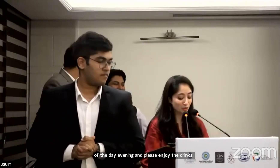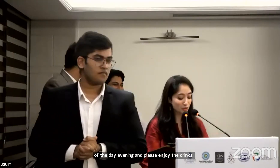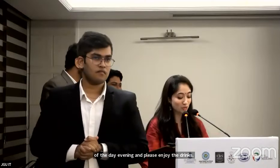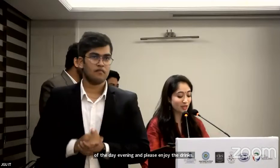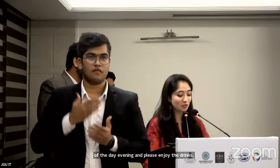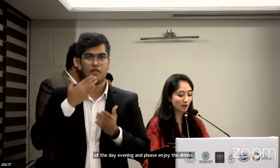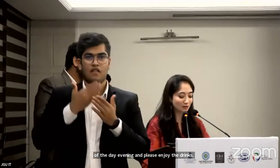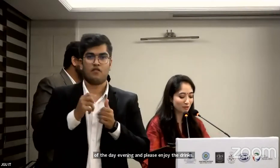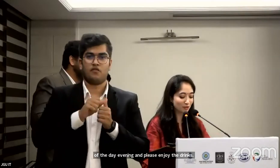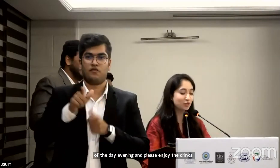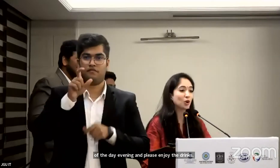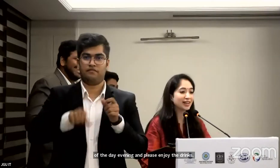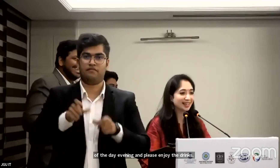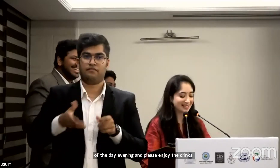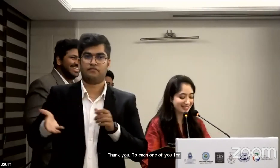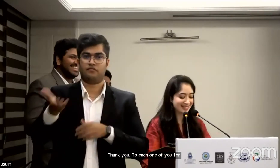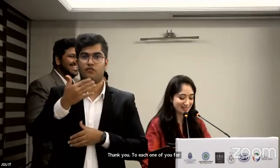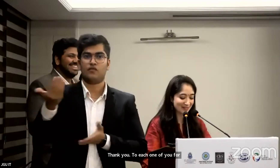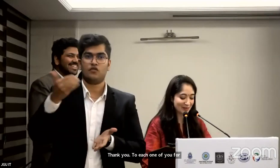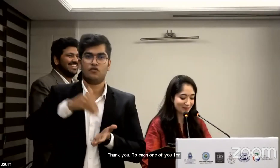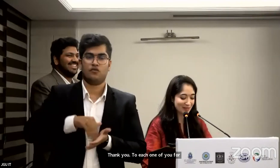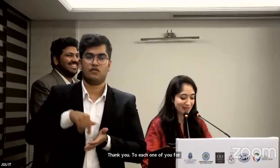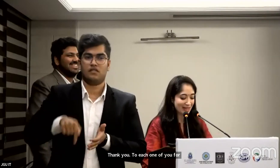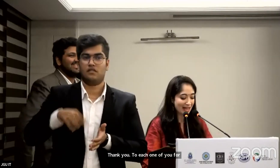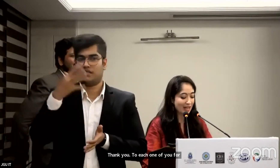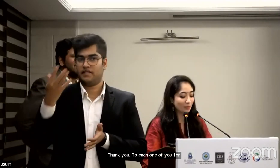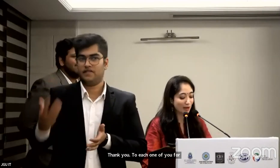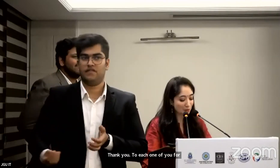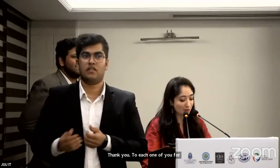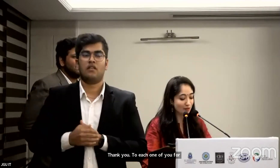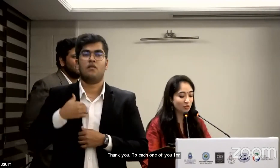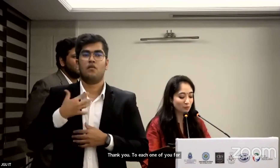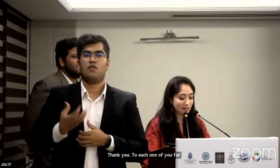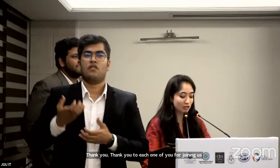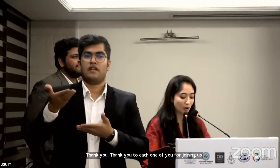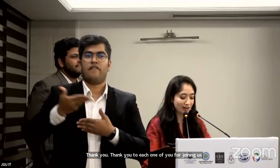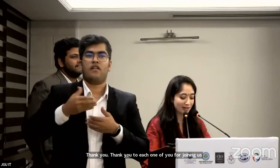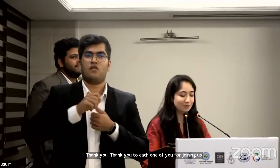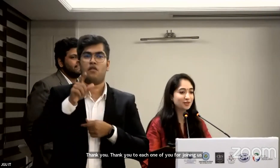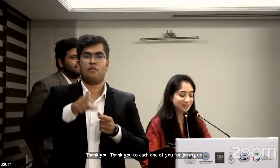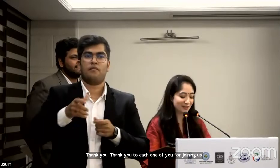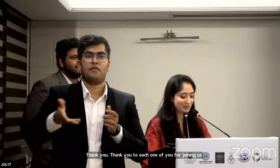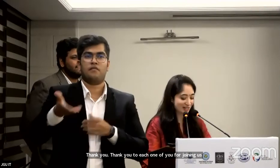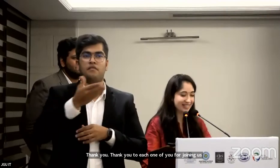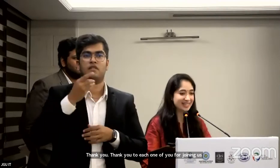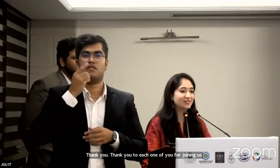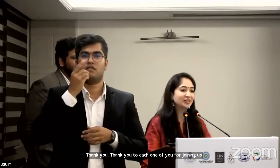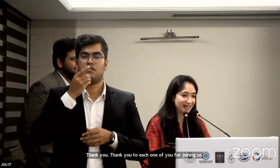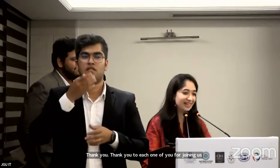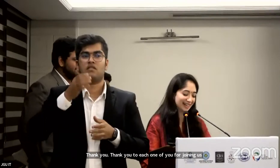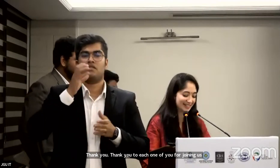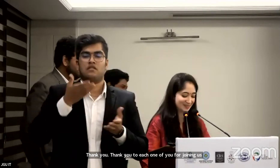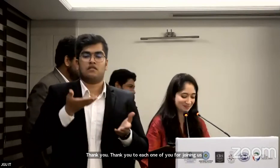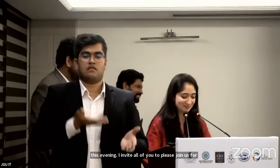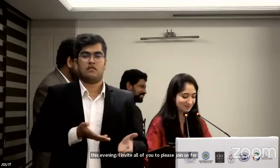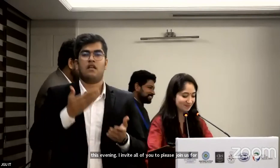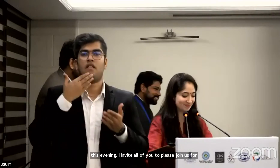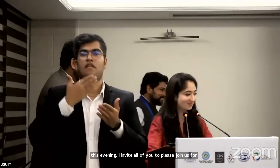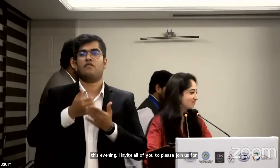Thank you to each one of you for joining us this evening. I invite all of you to please join us for dinner and drinks. Have a great